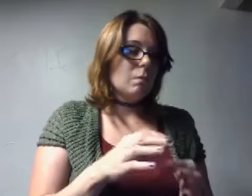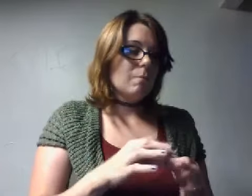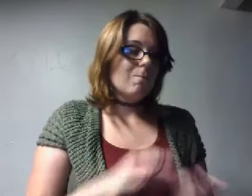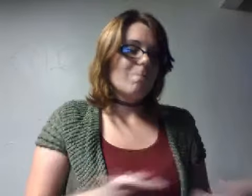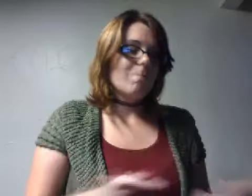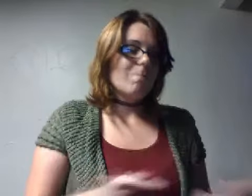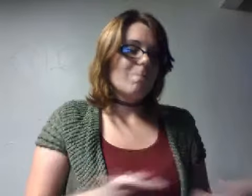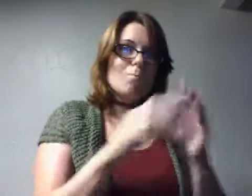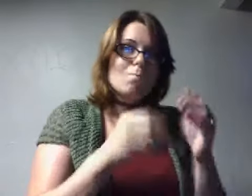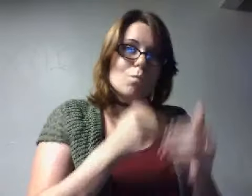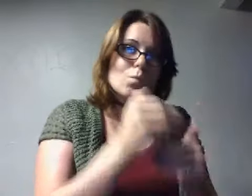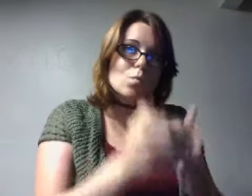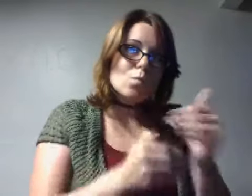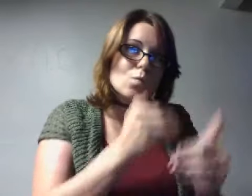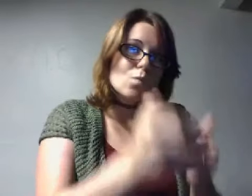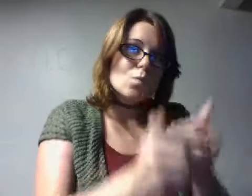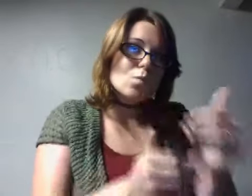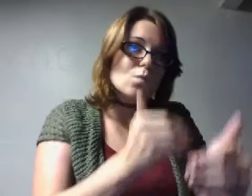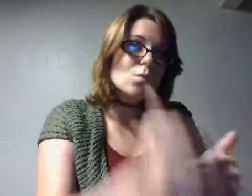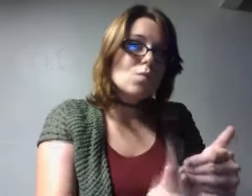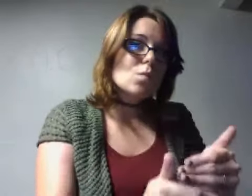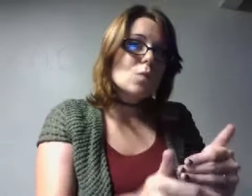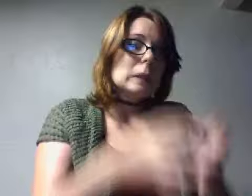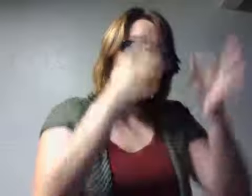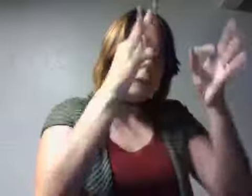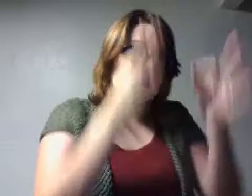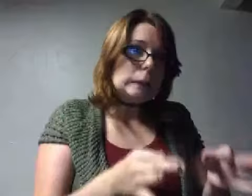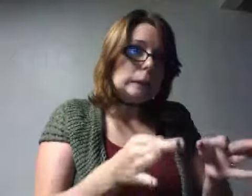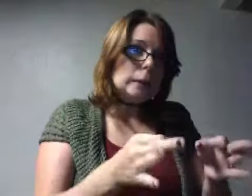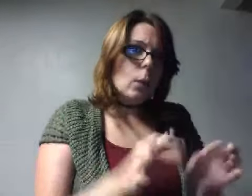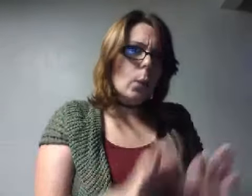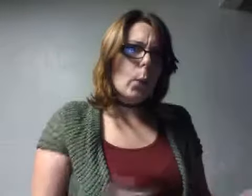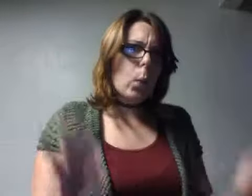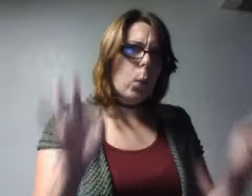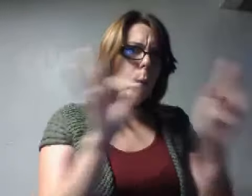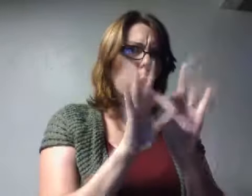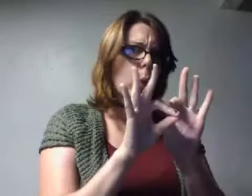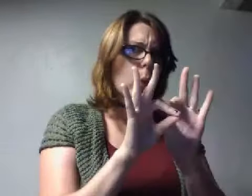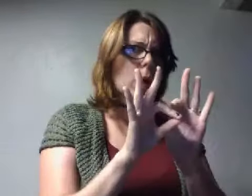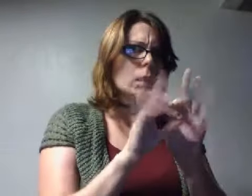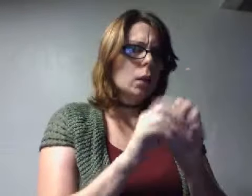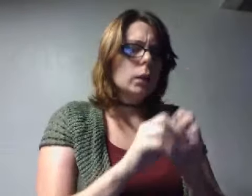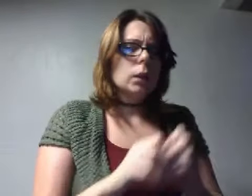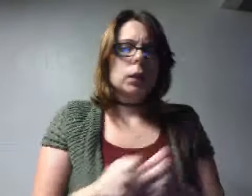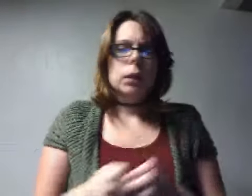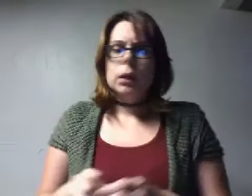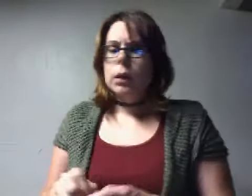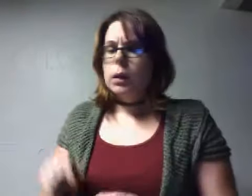precisely. You don't want to just shoot anything. You want to make sure what you're going to shoot is going to be a photograph that you like. But with digital, you can just look away for hours, and